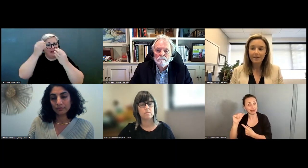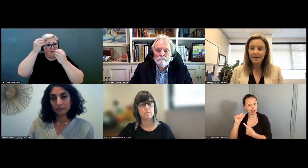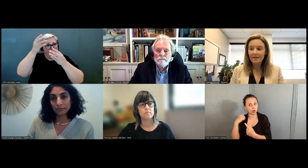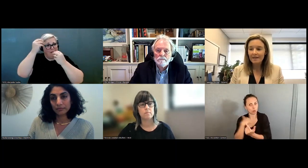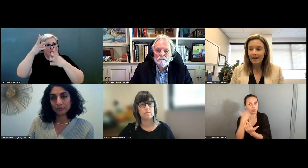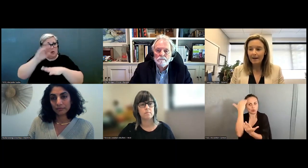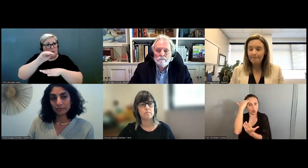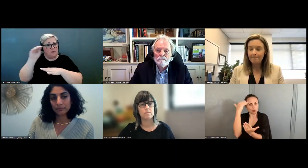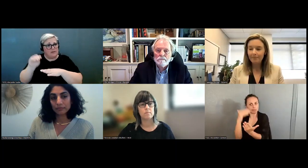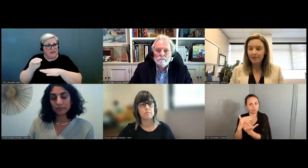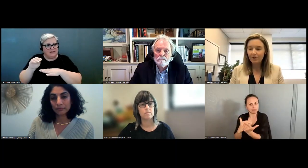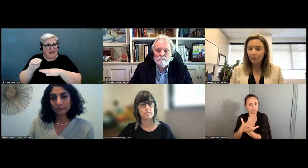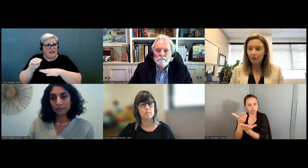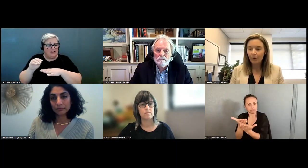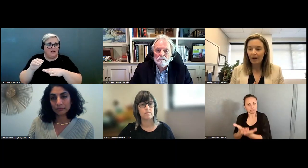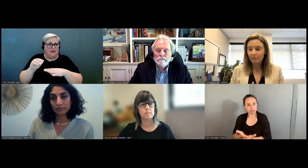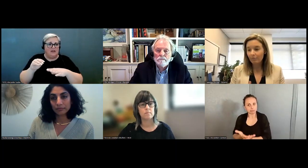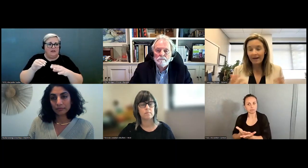know about,